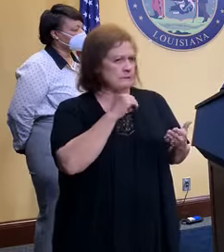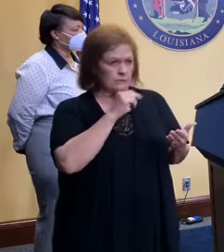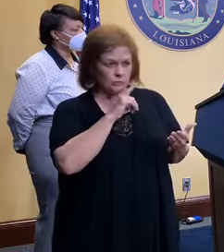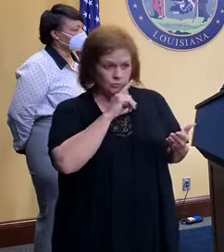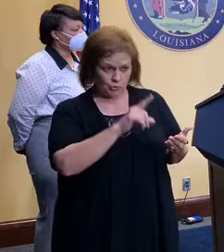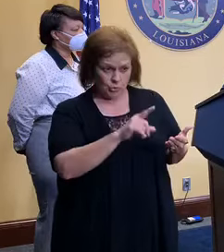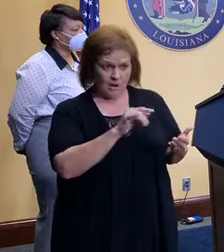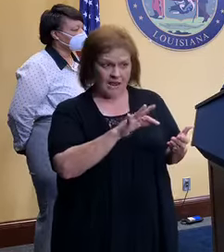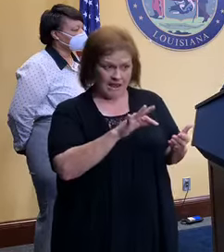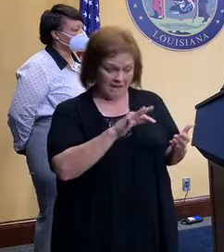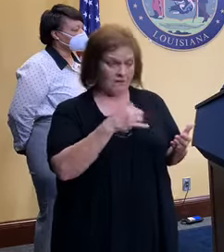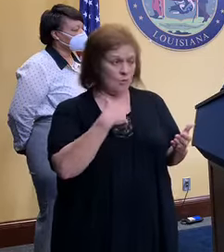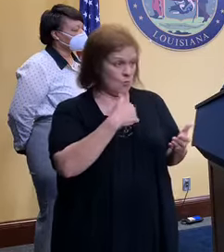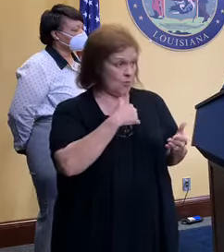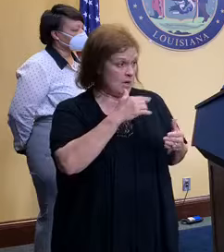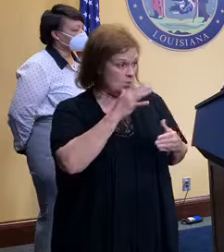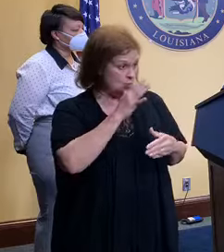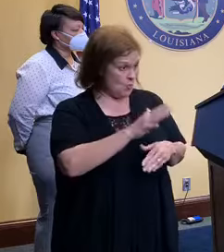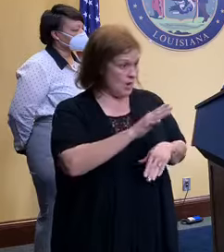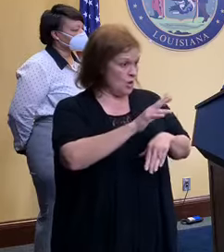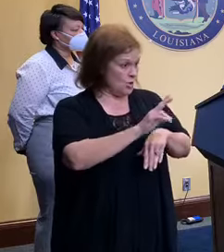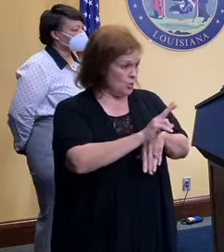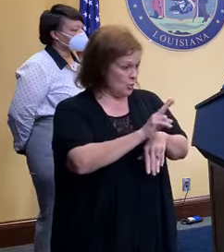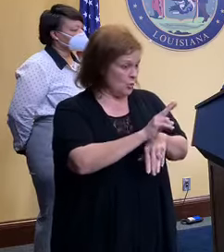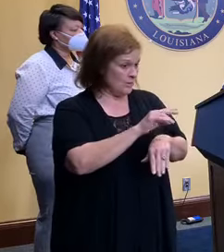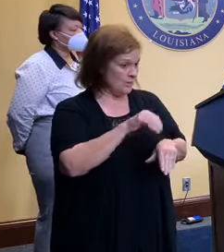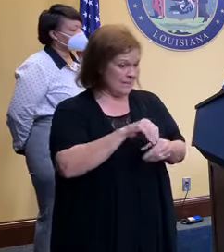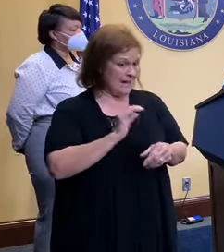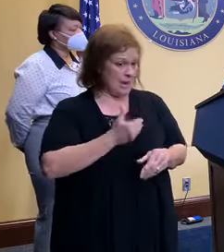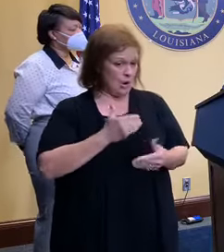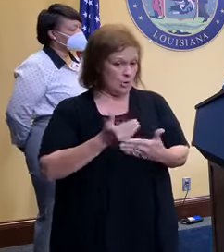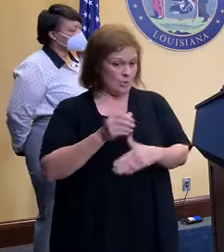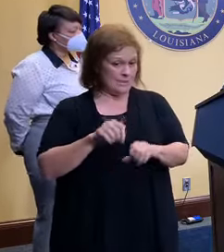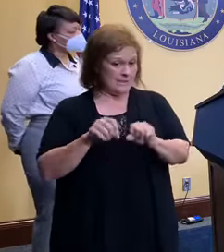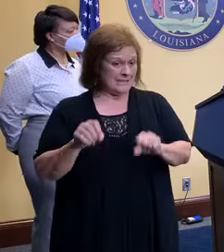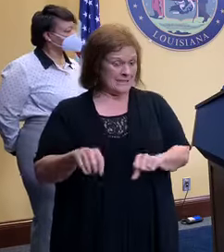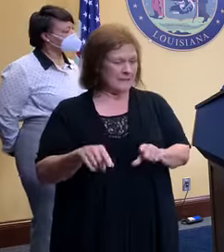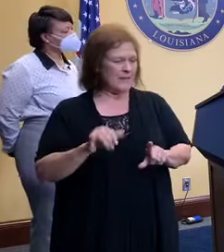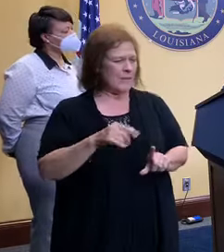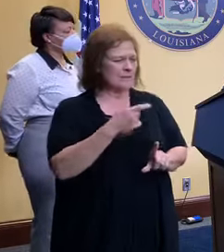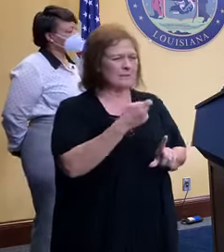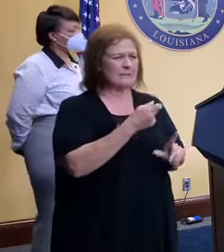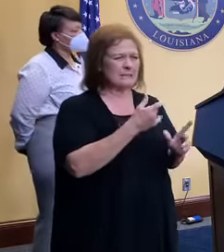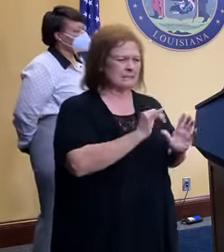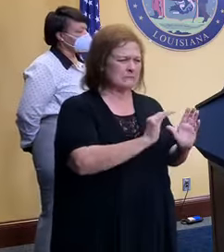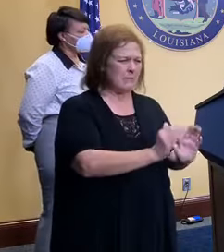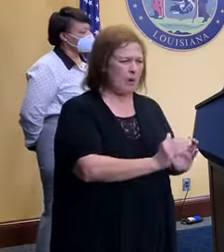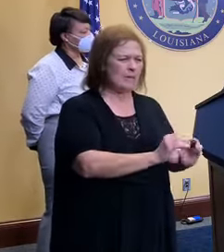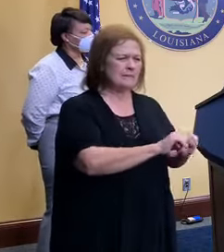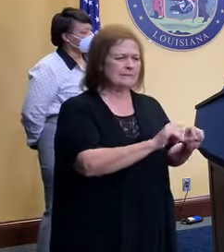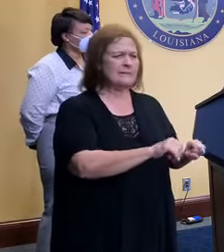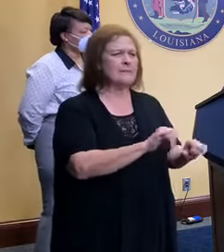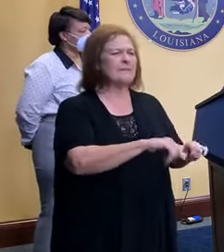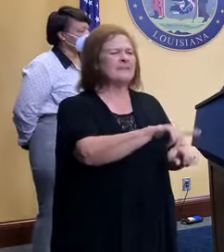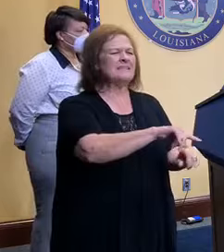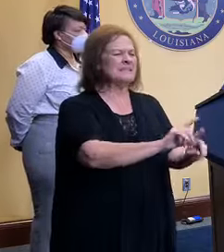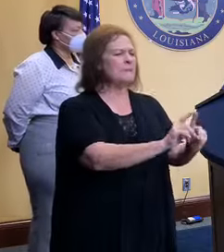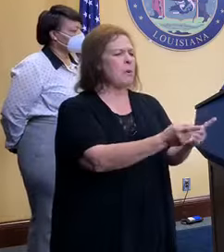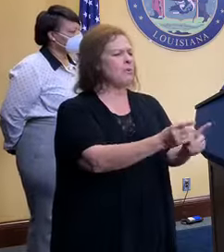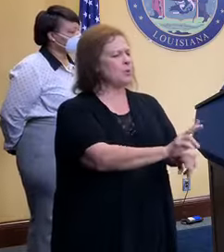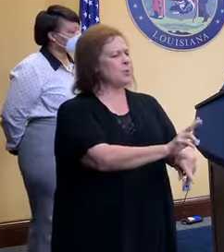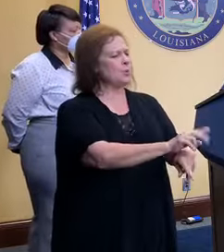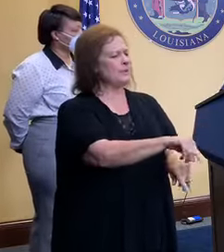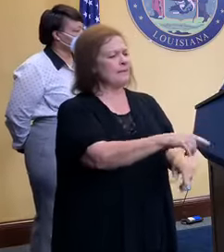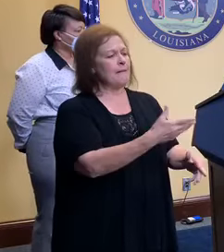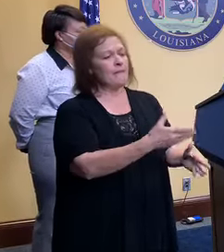should restore in this current hardened environment. So those are usually smaller systems that a department might run internally. It could